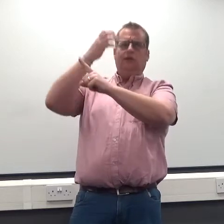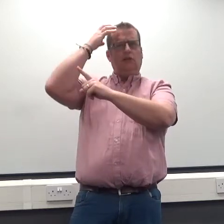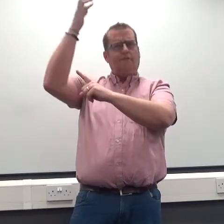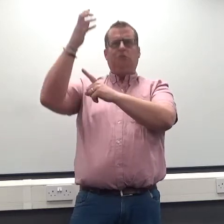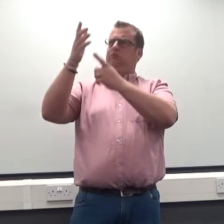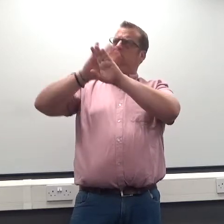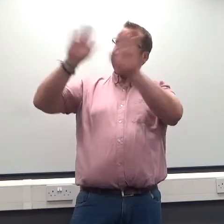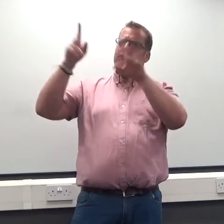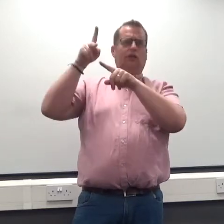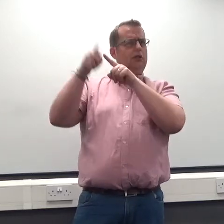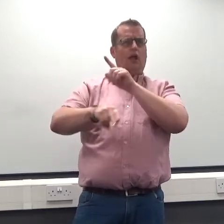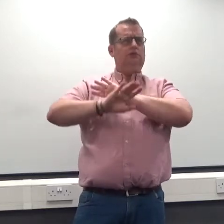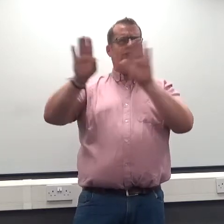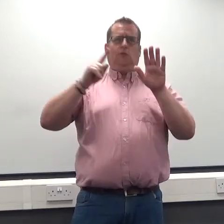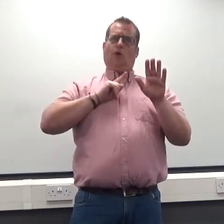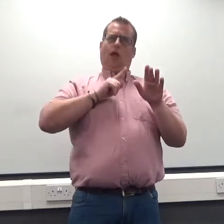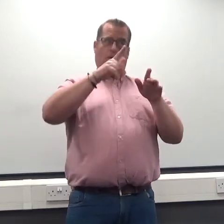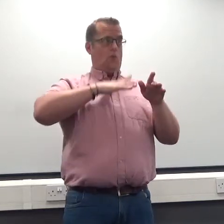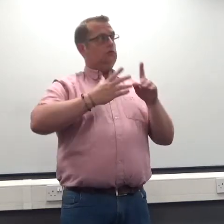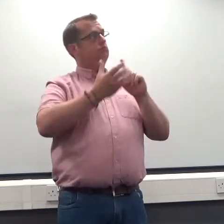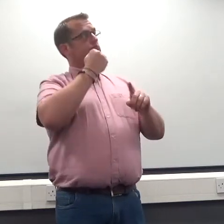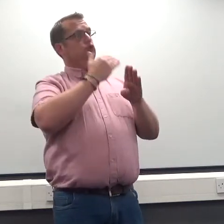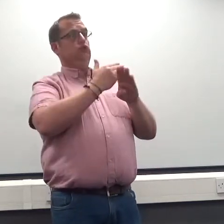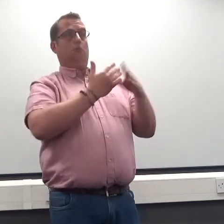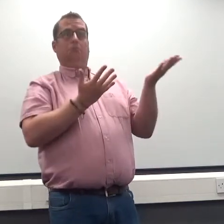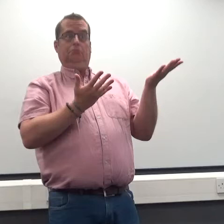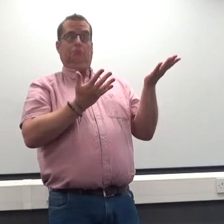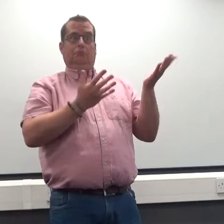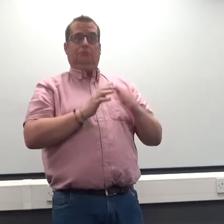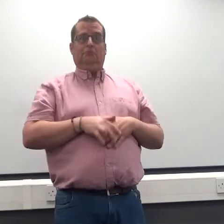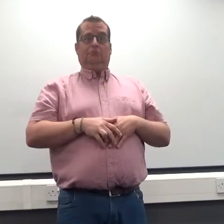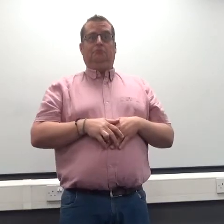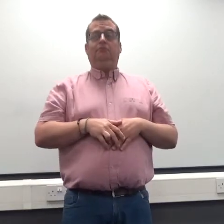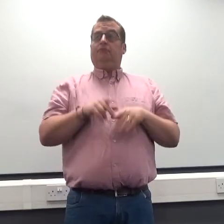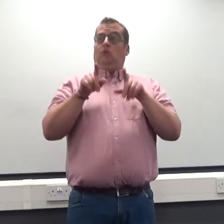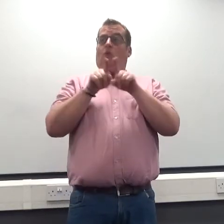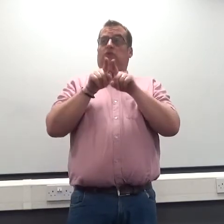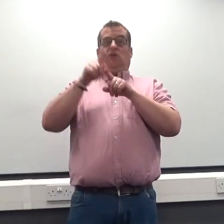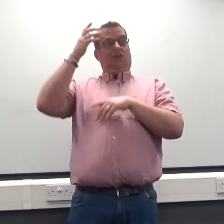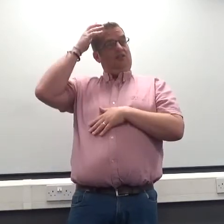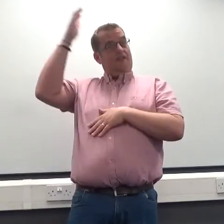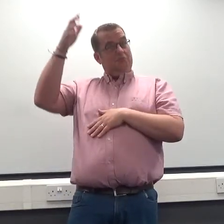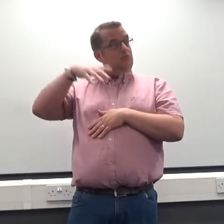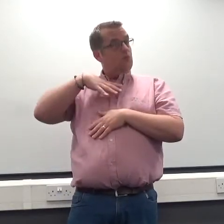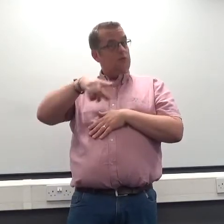that, because if you carry on, there's a lot of support that's out there for you, and people are campaigning at the moment to stop the